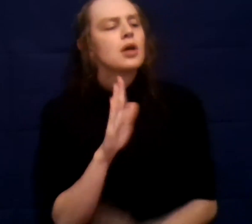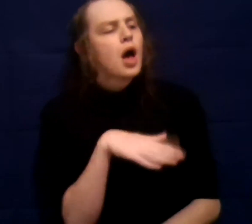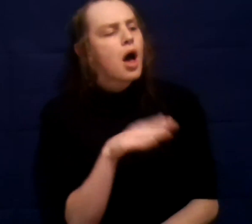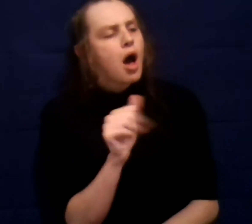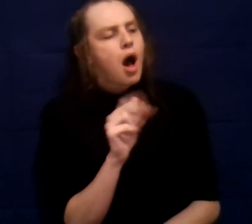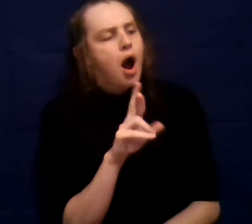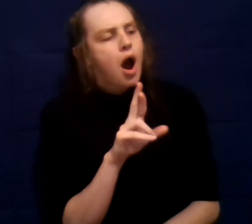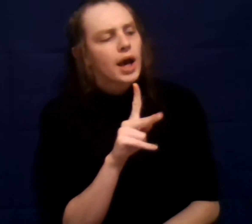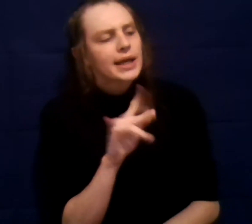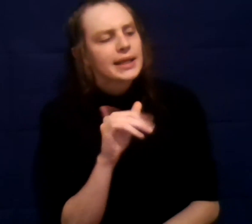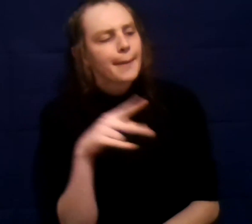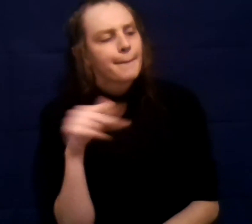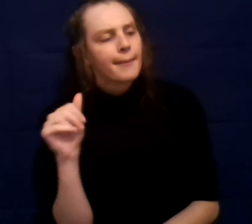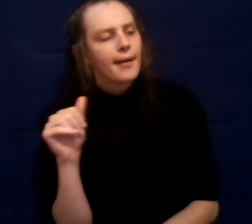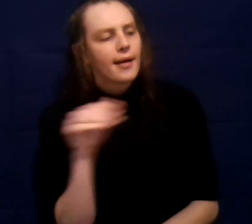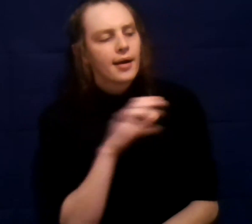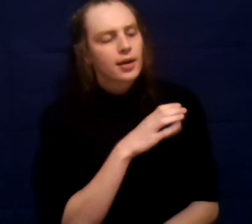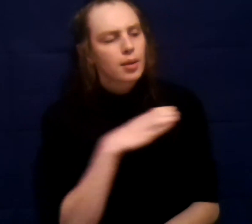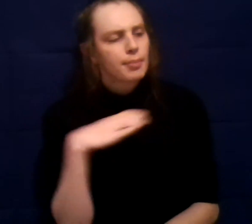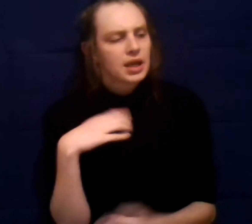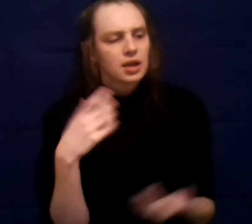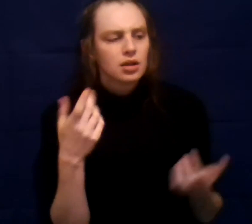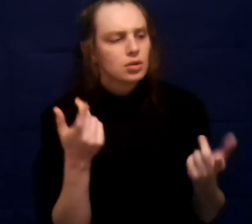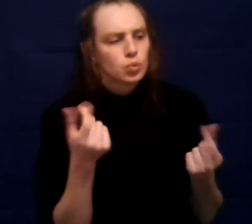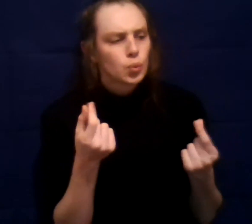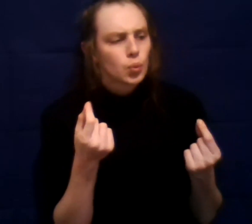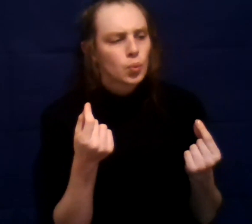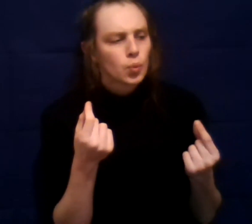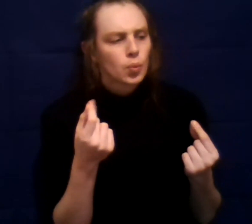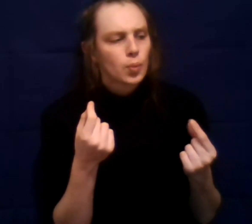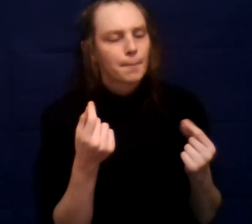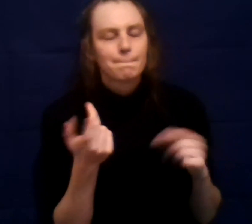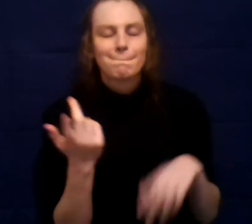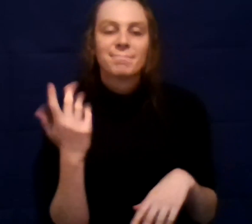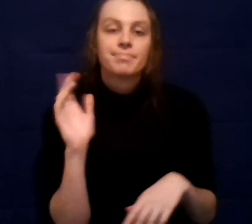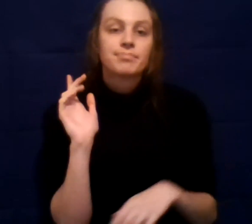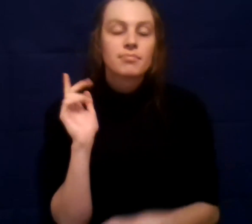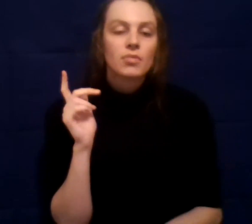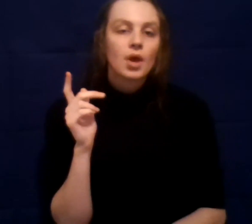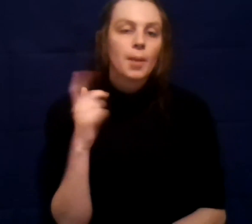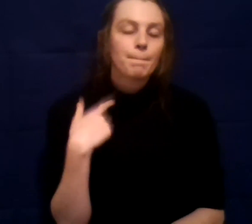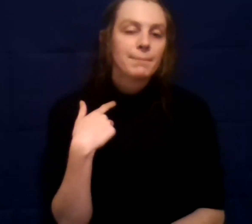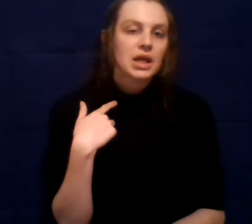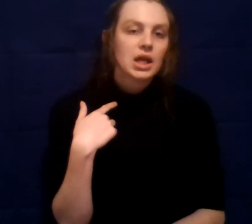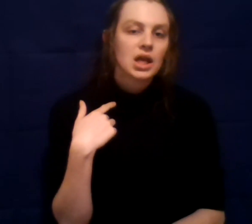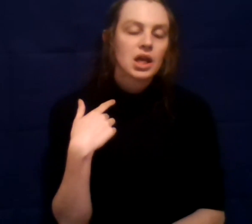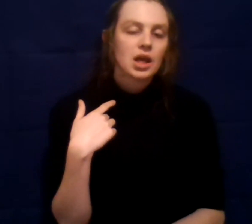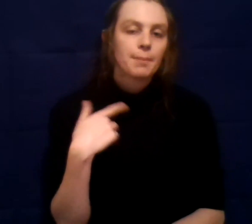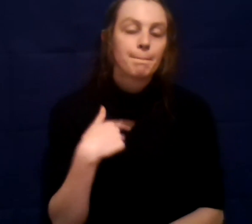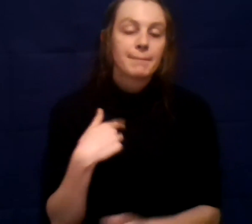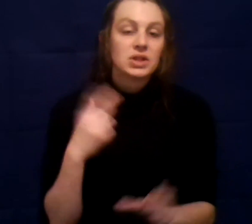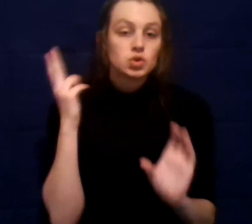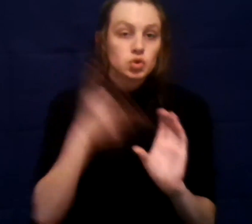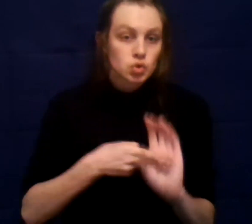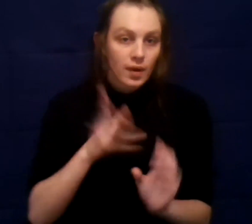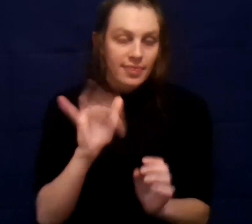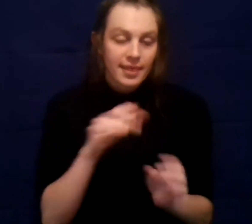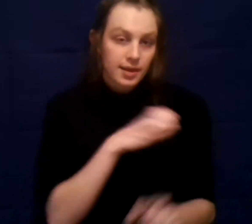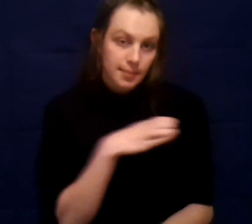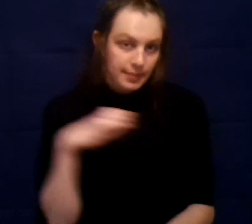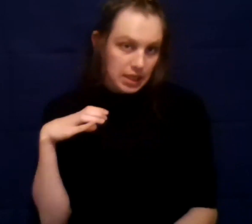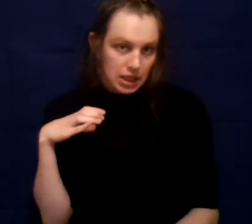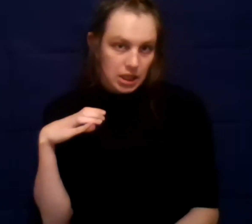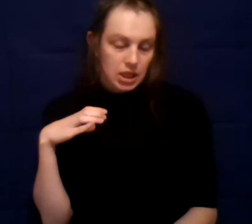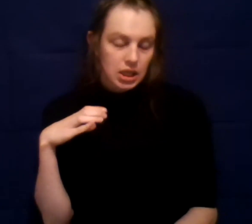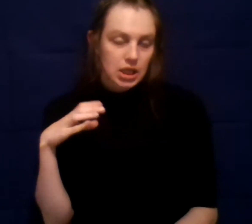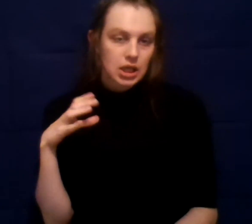I get on? And I got on the committee and I mean, it's just been great ever since. And I just